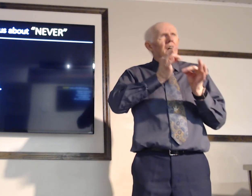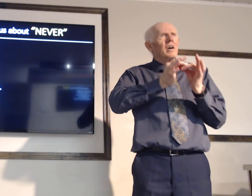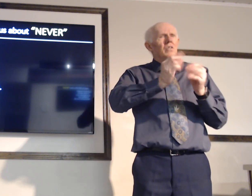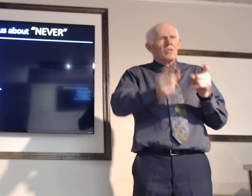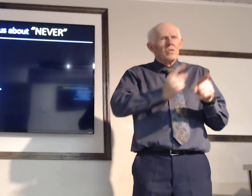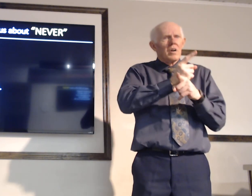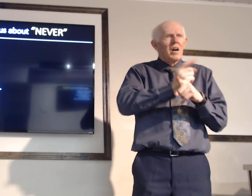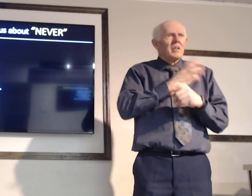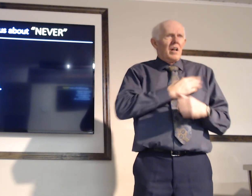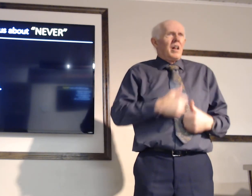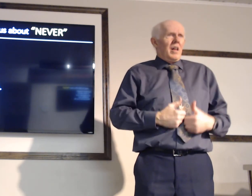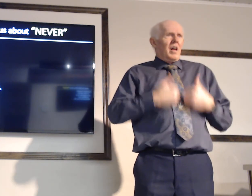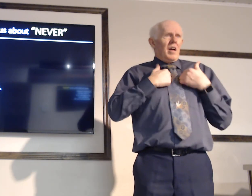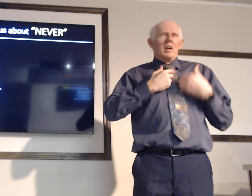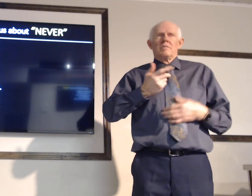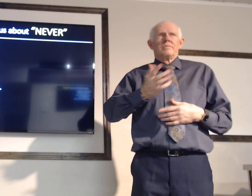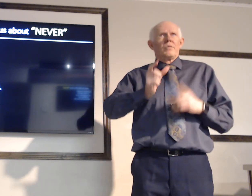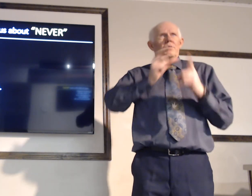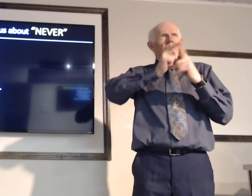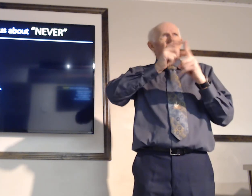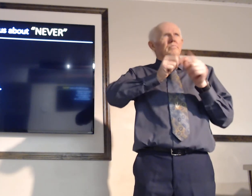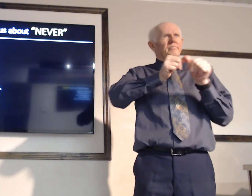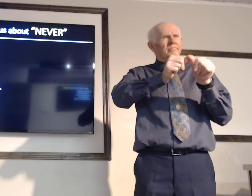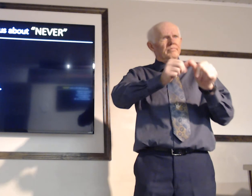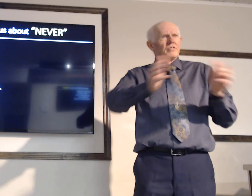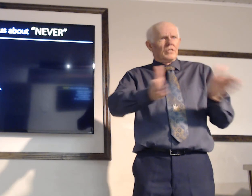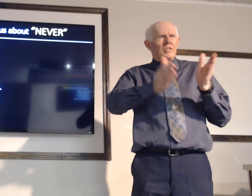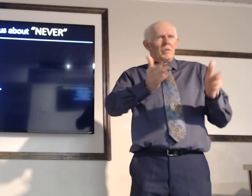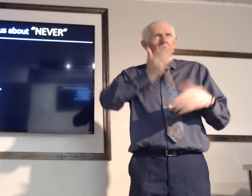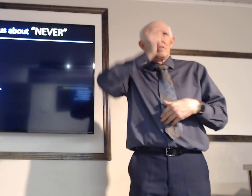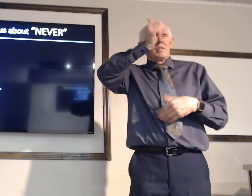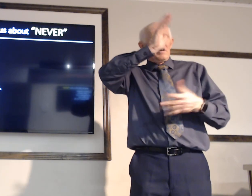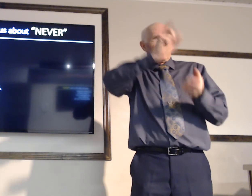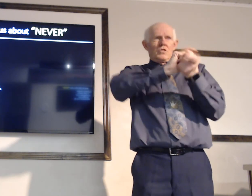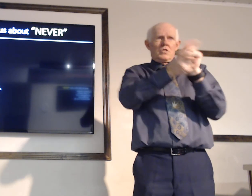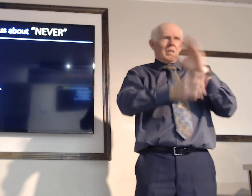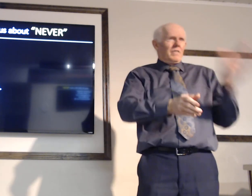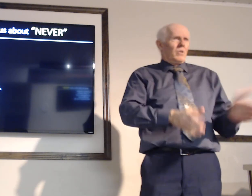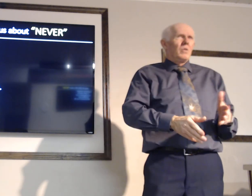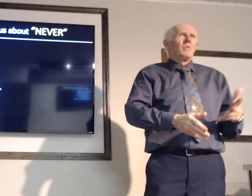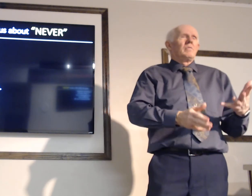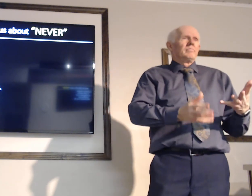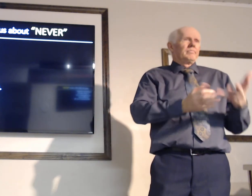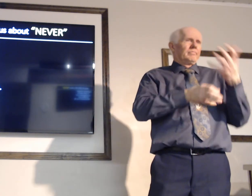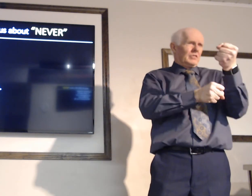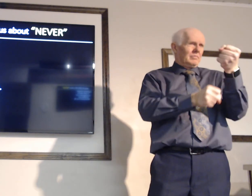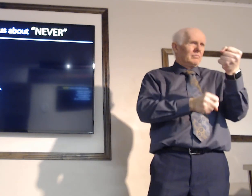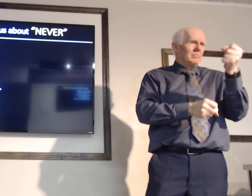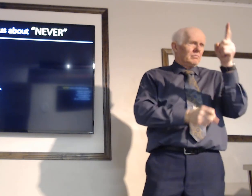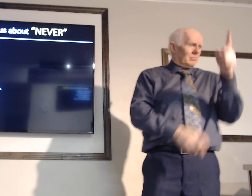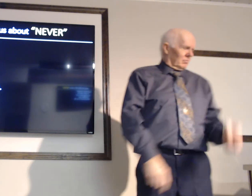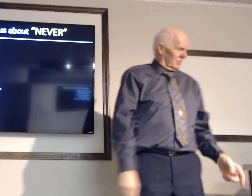is encouragement to us to be faithful and continue righteous in our life. We trust